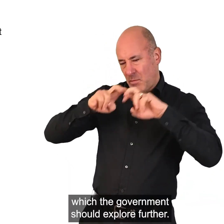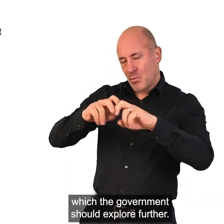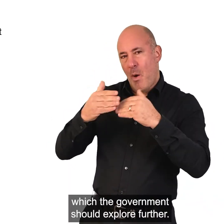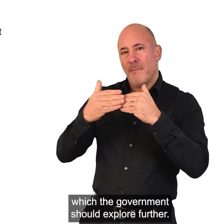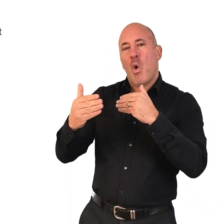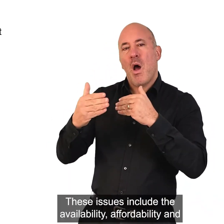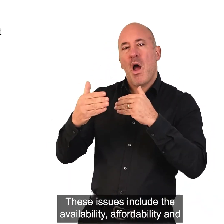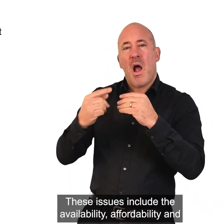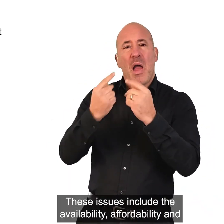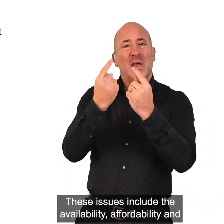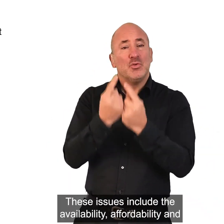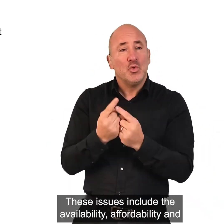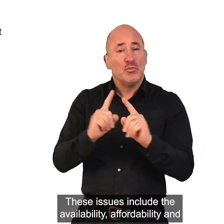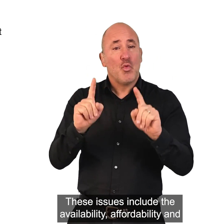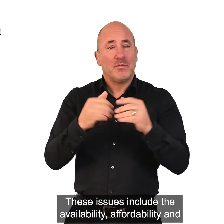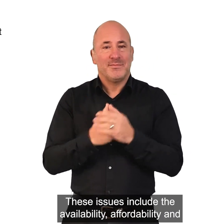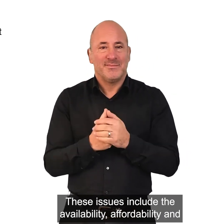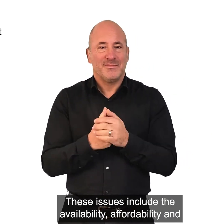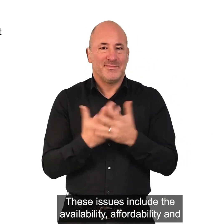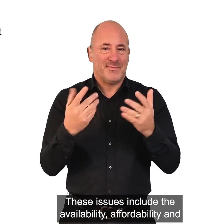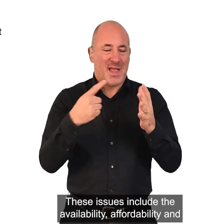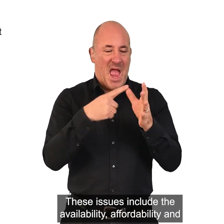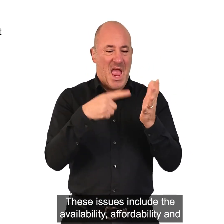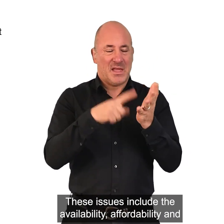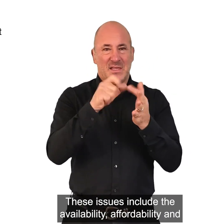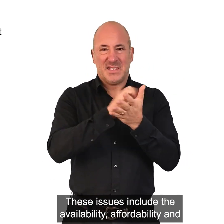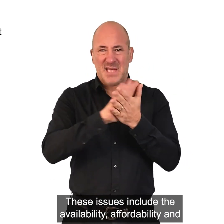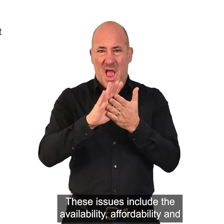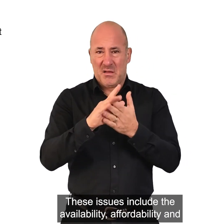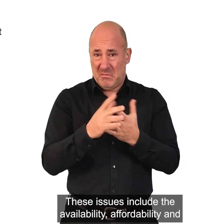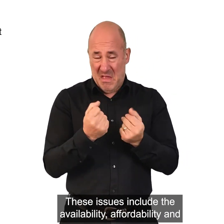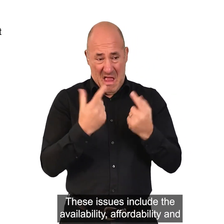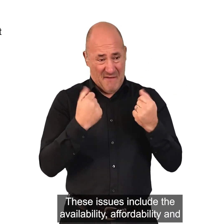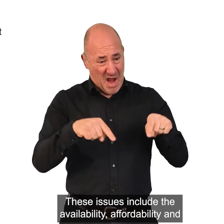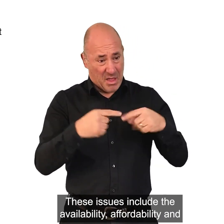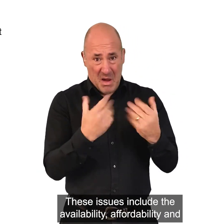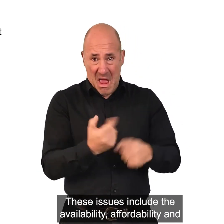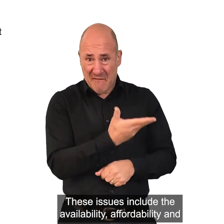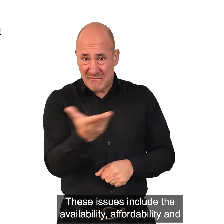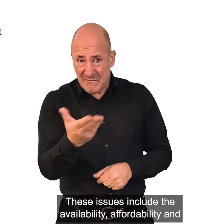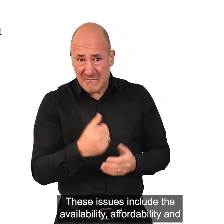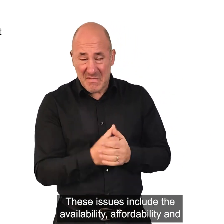government should explore further. These issues include the availability, affordability, and